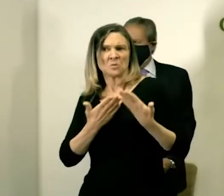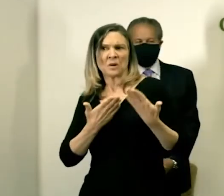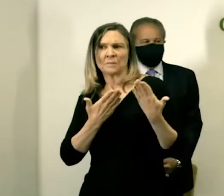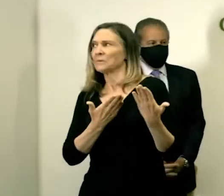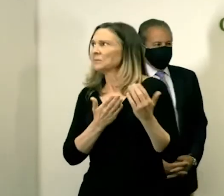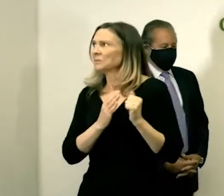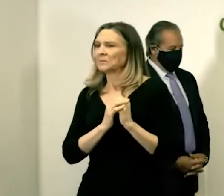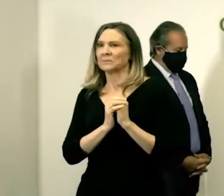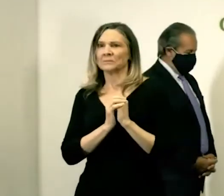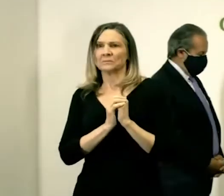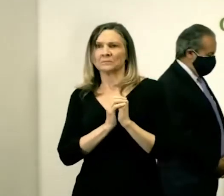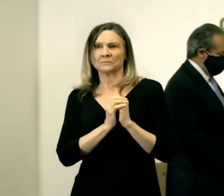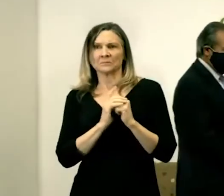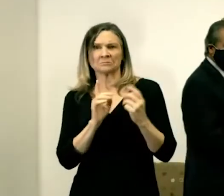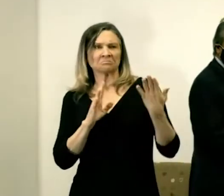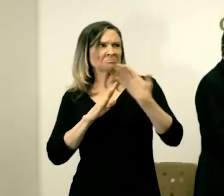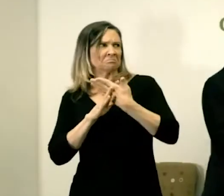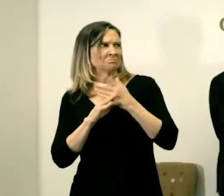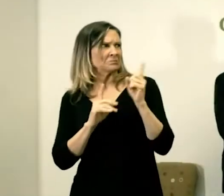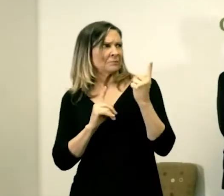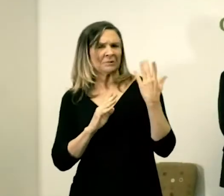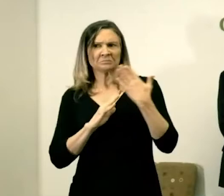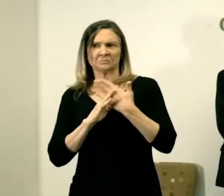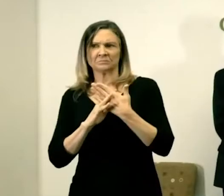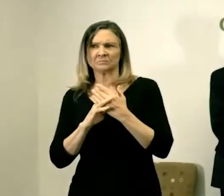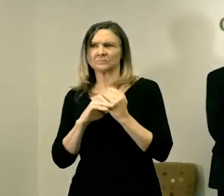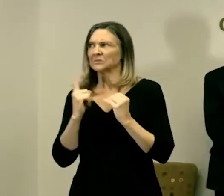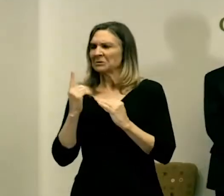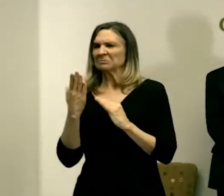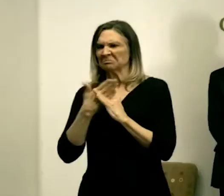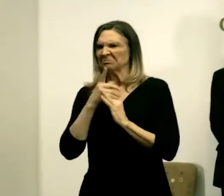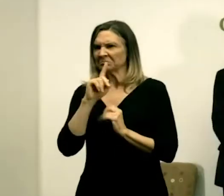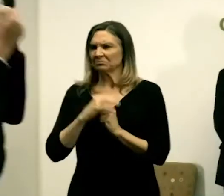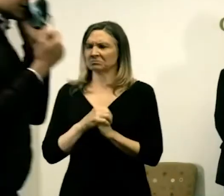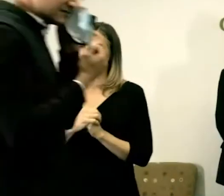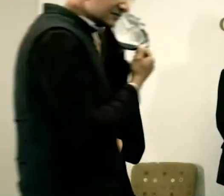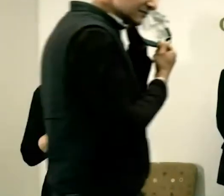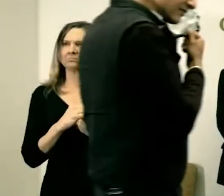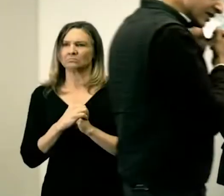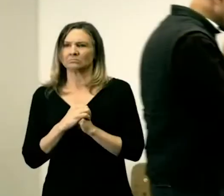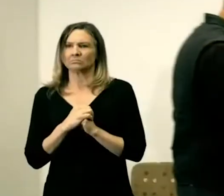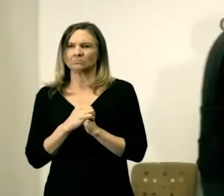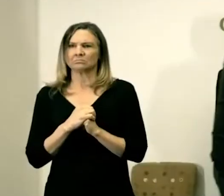Governor Newsom, can I do a follow-up really quick? Afterward, thank you.